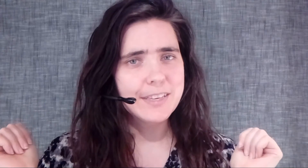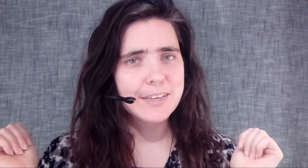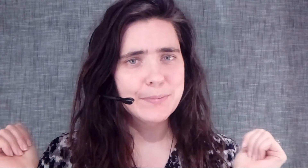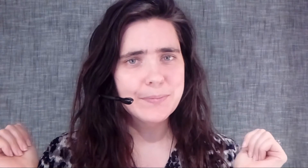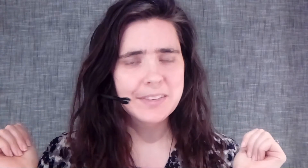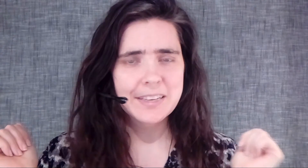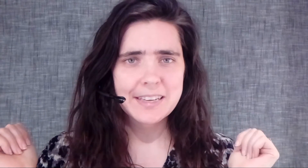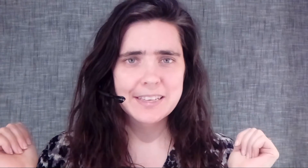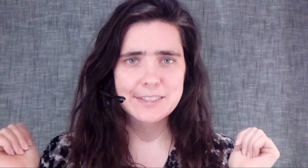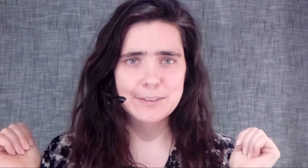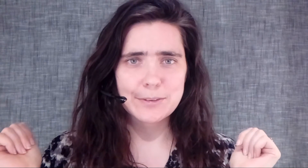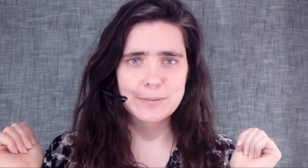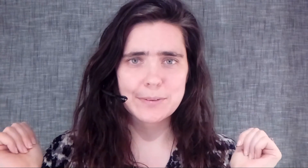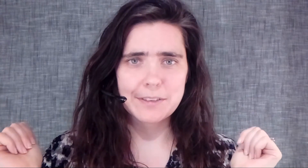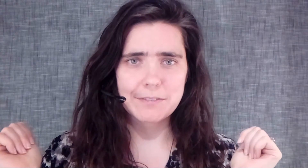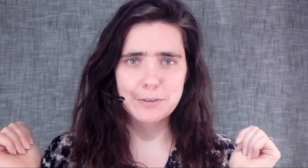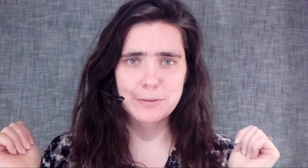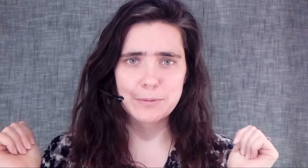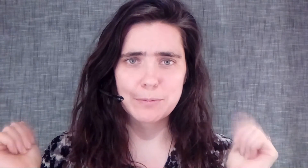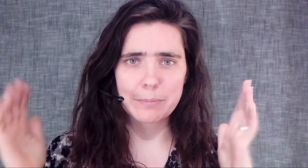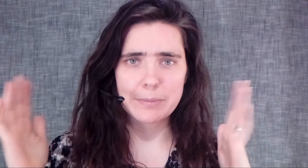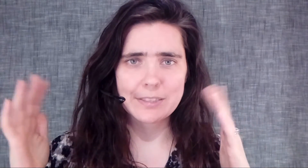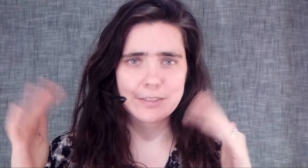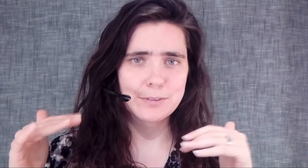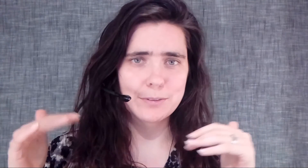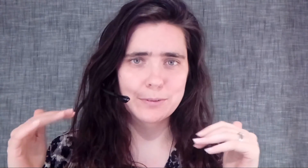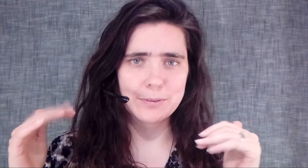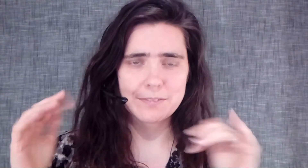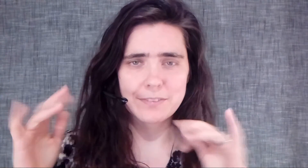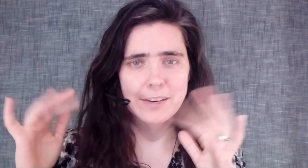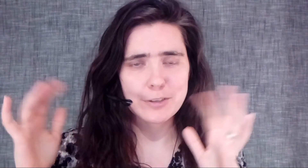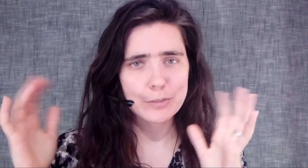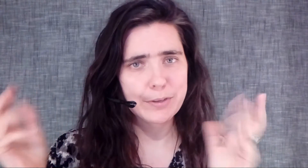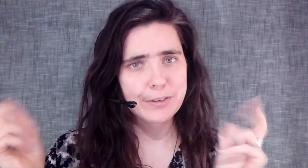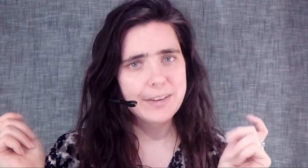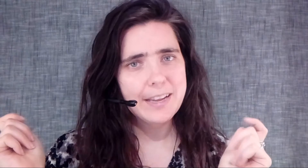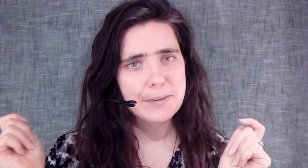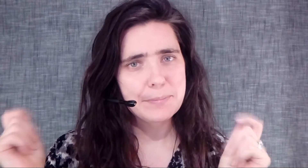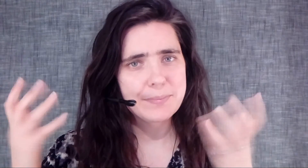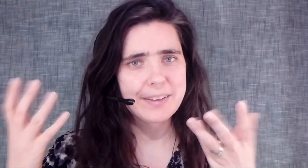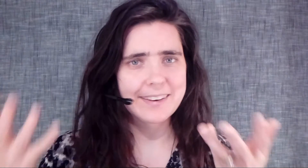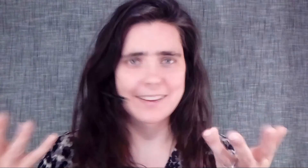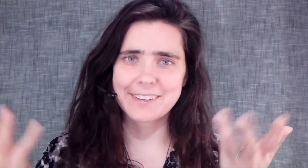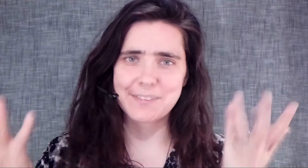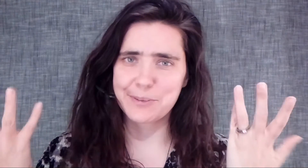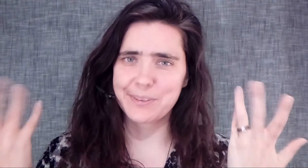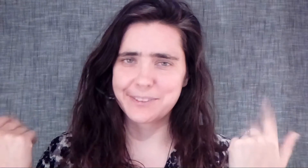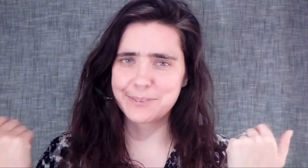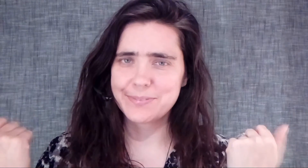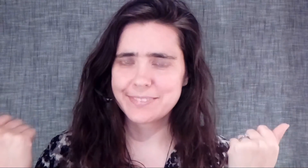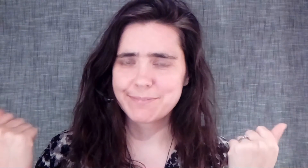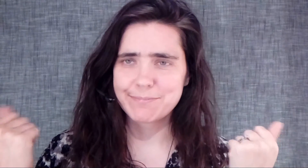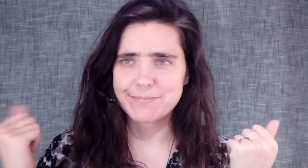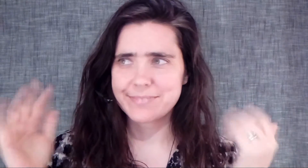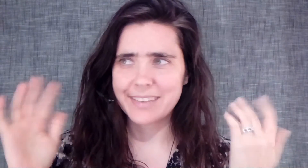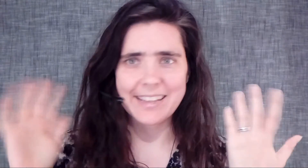video. So if you want me to finger spell your name, and I'll give you a little